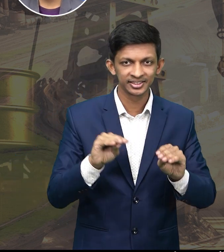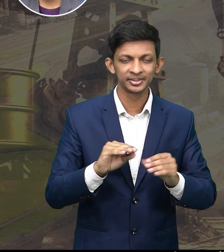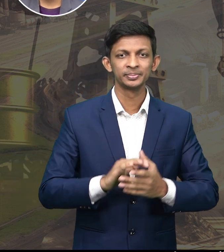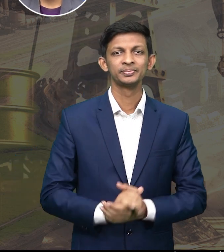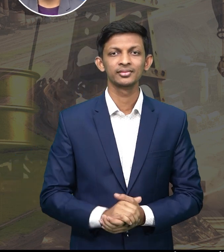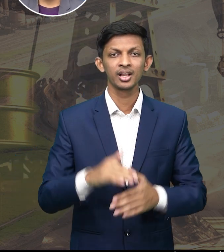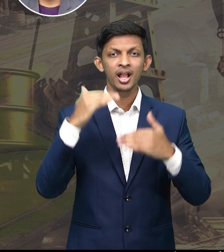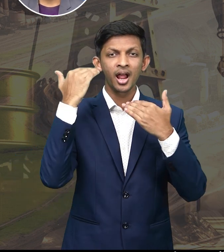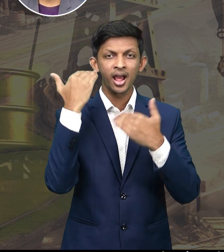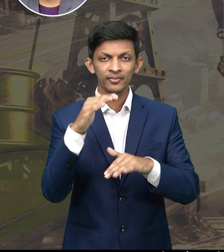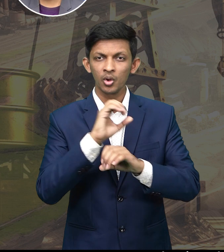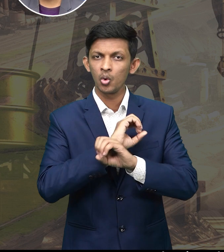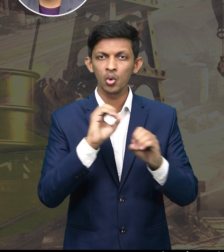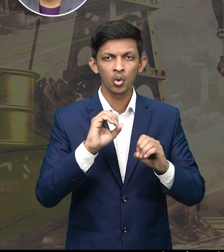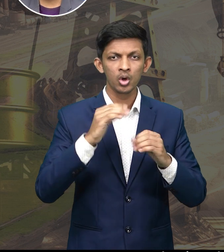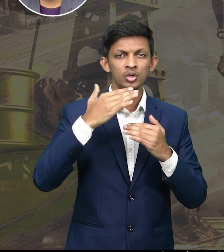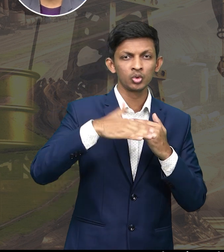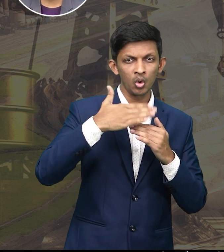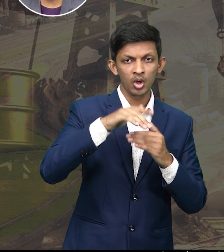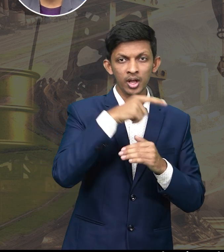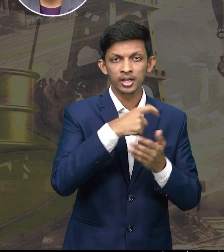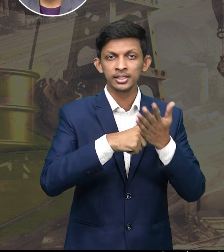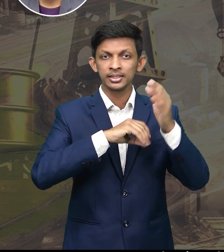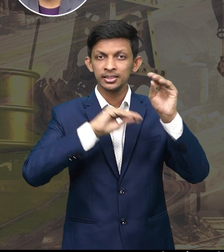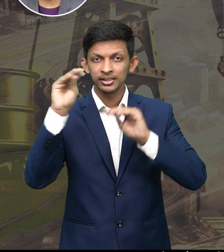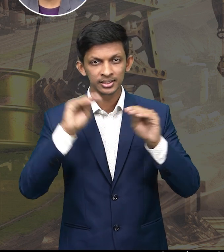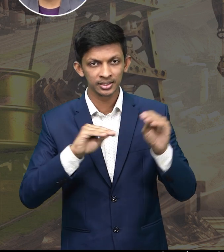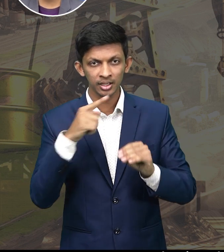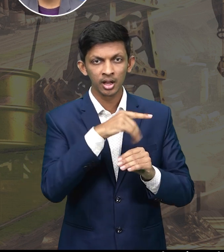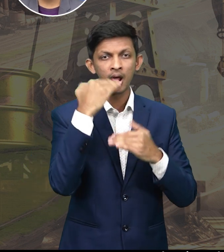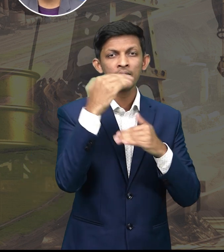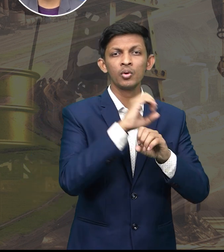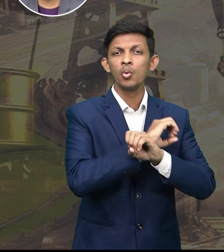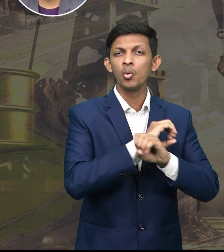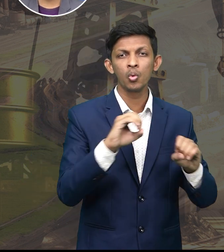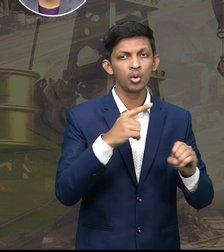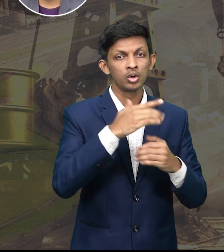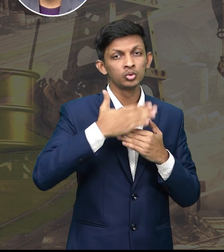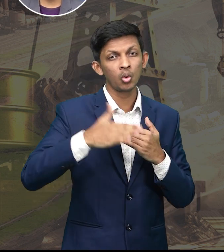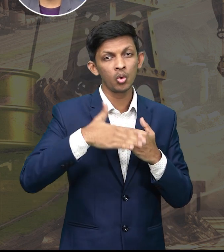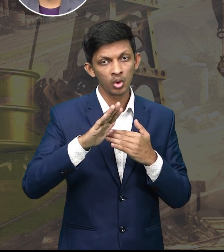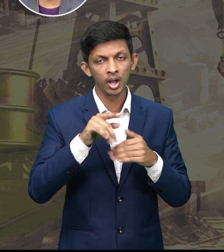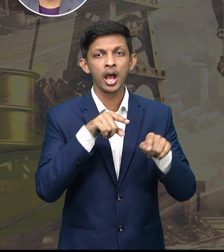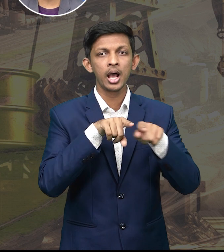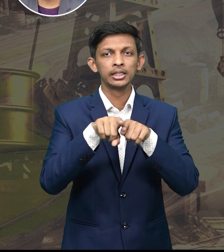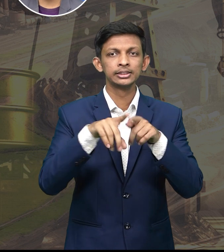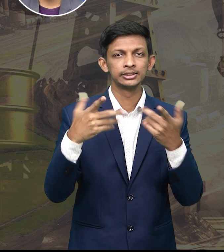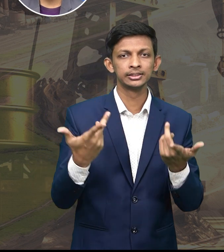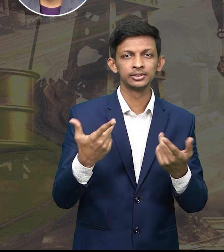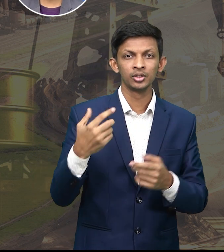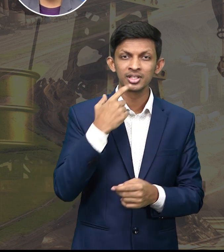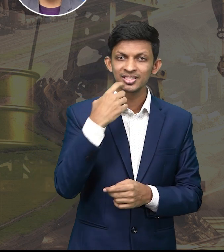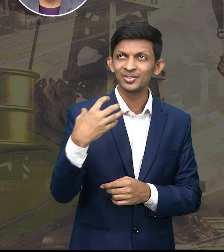resources. The inexhaustible resources are unlimited in quantity and